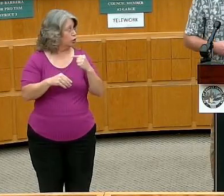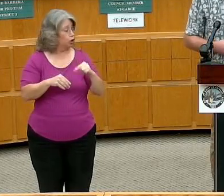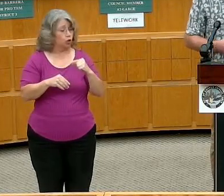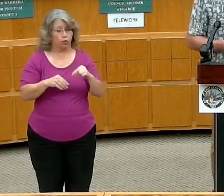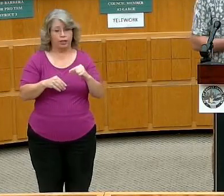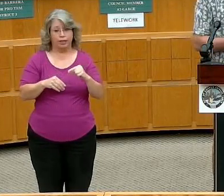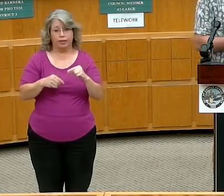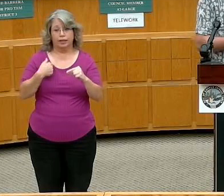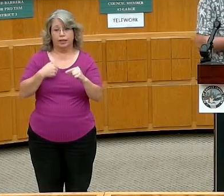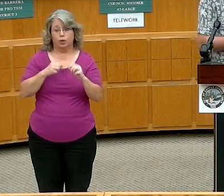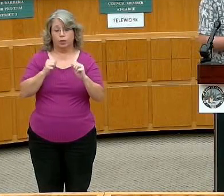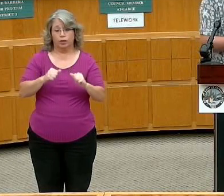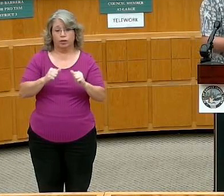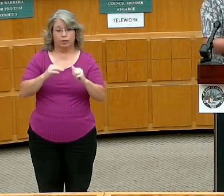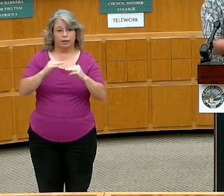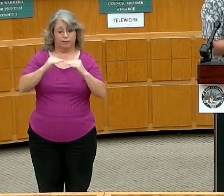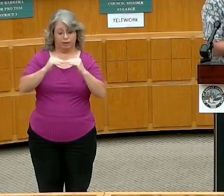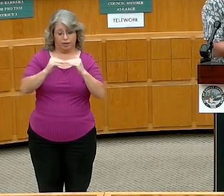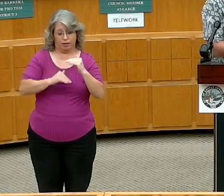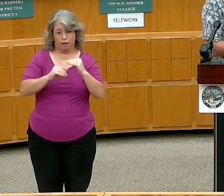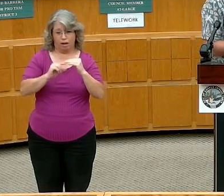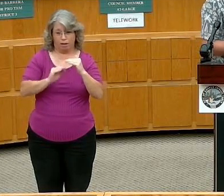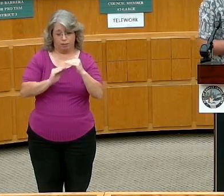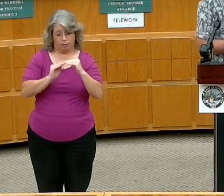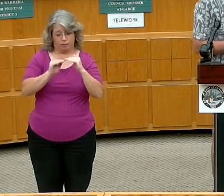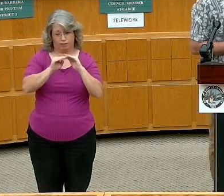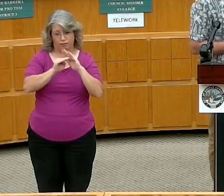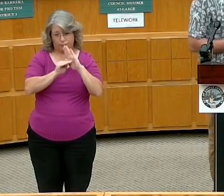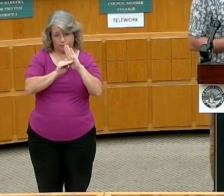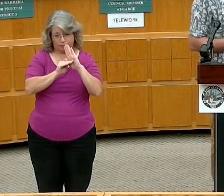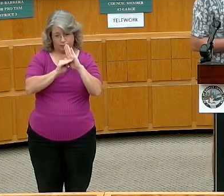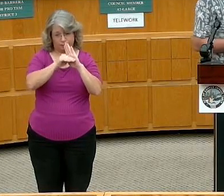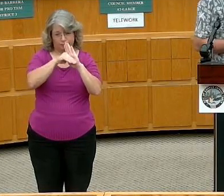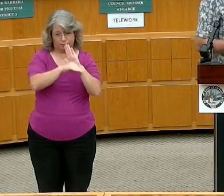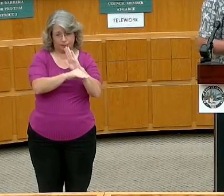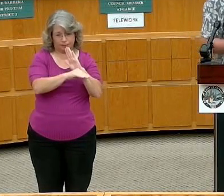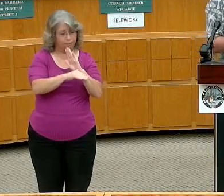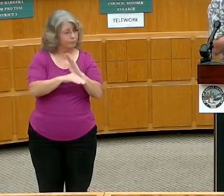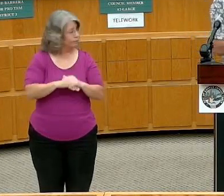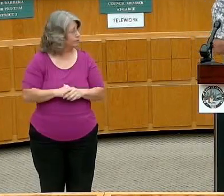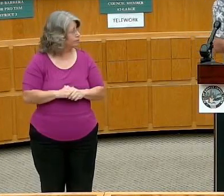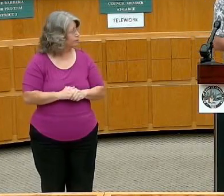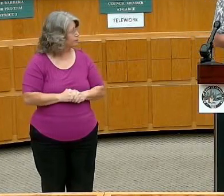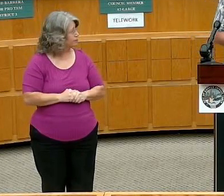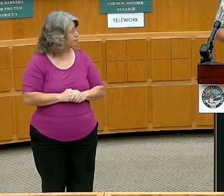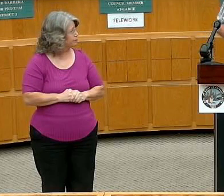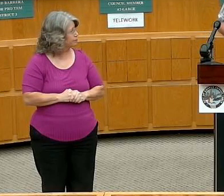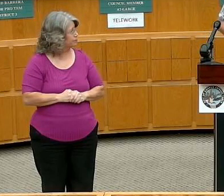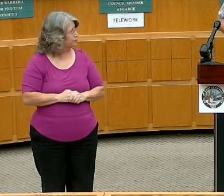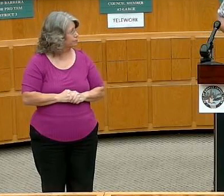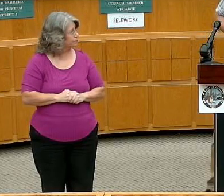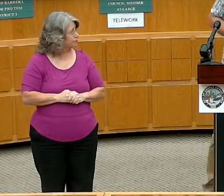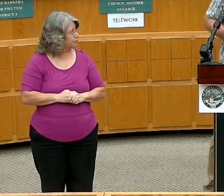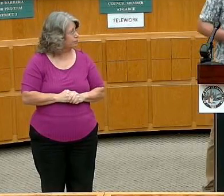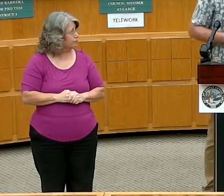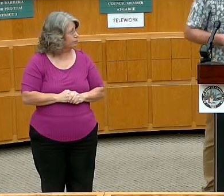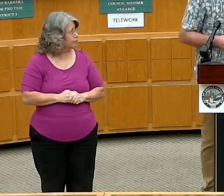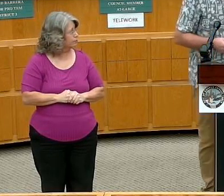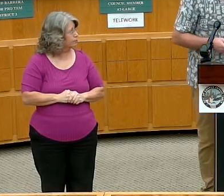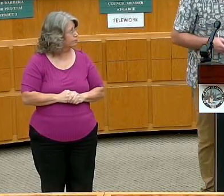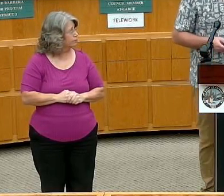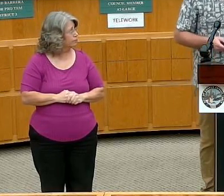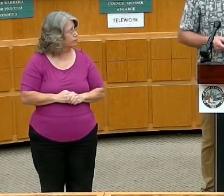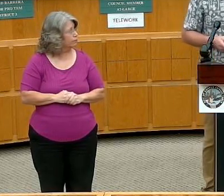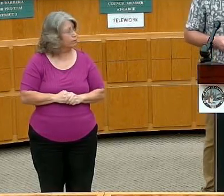the bottom here with a very flat peak. Okay, social distancing is